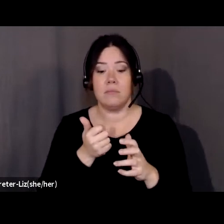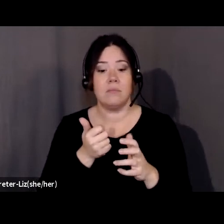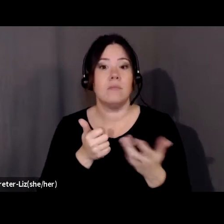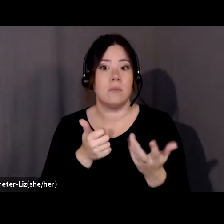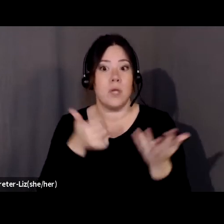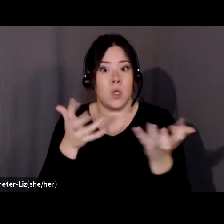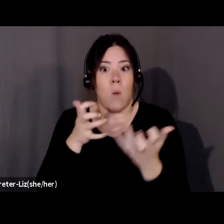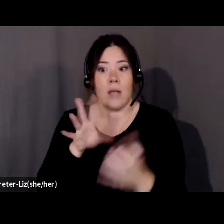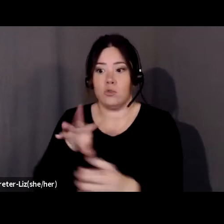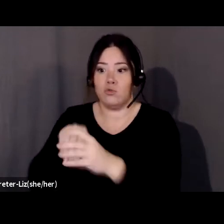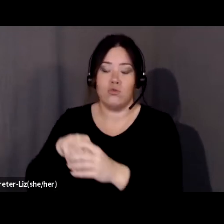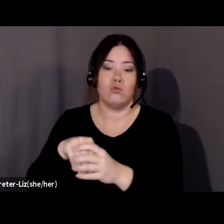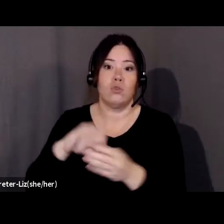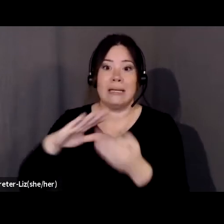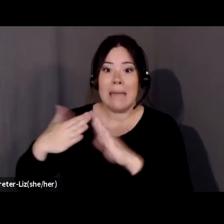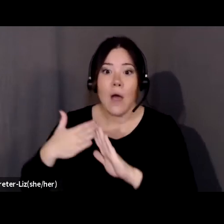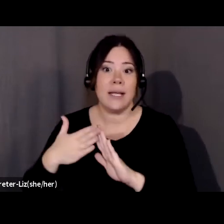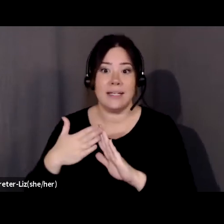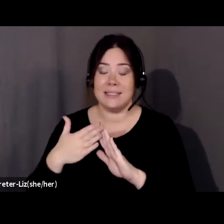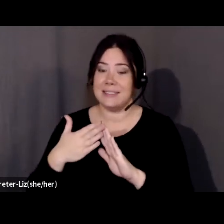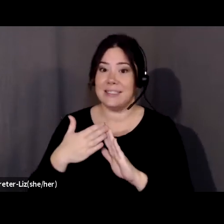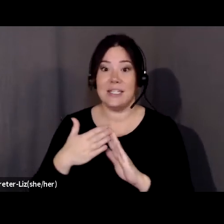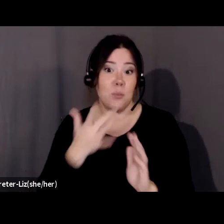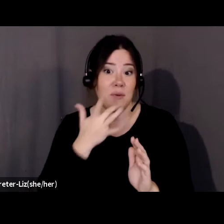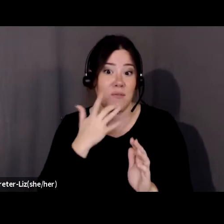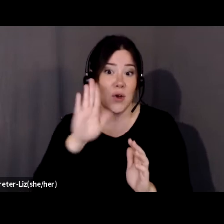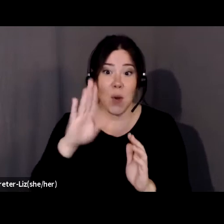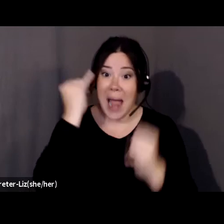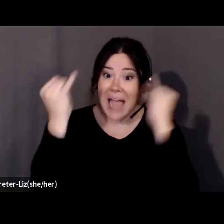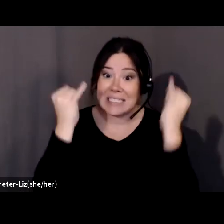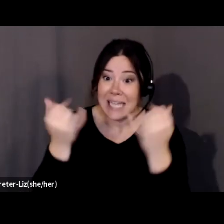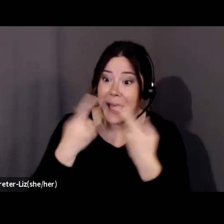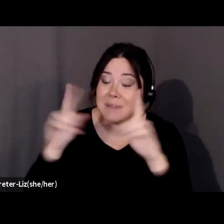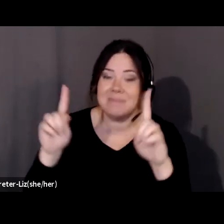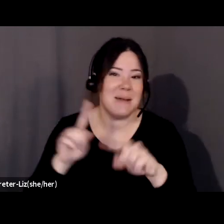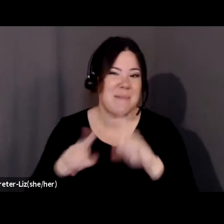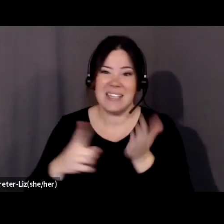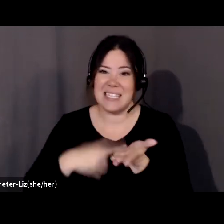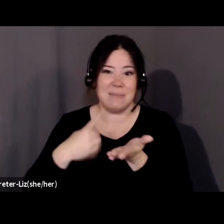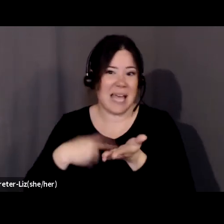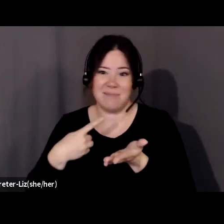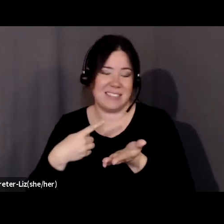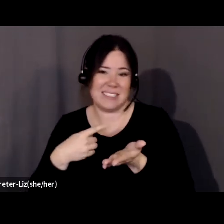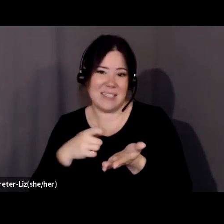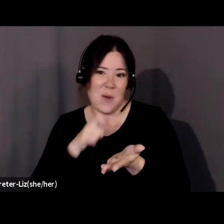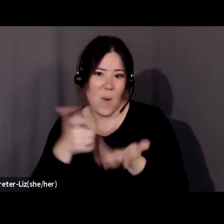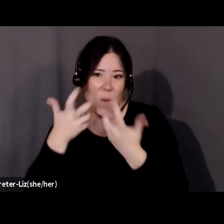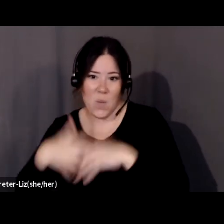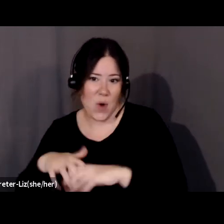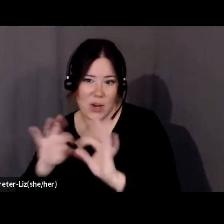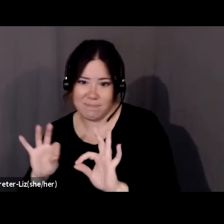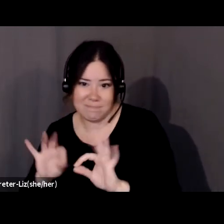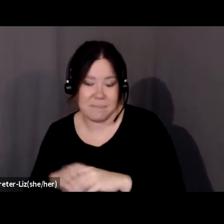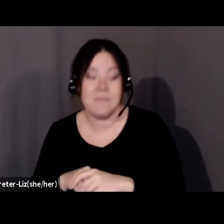out in the counties and you have an idea of how you want it to go. Sometimes it's not going to go that way. But what I found out, and this is something